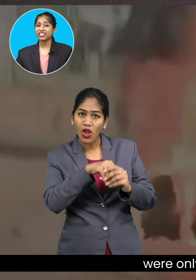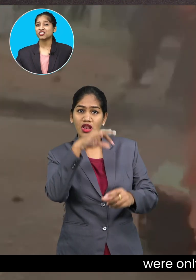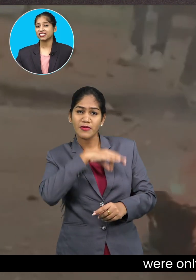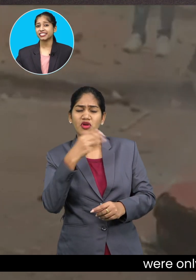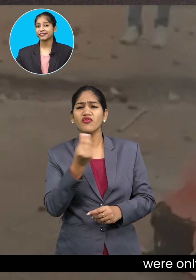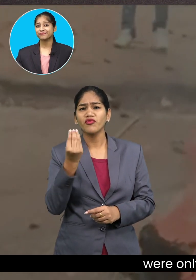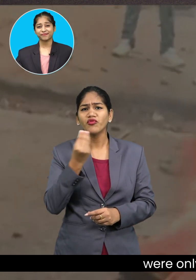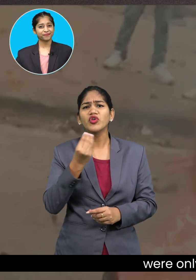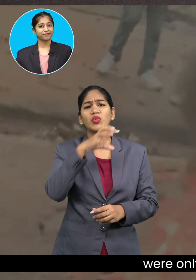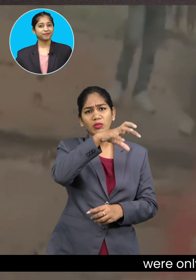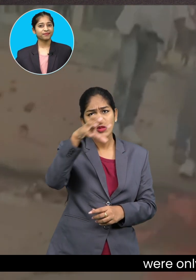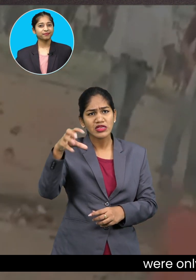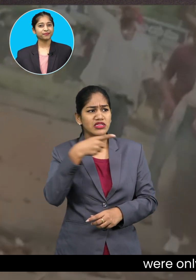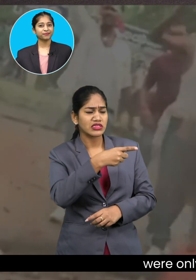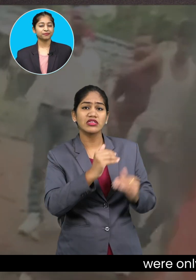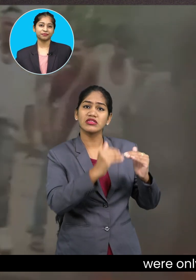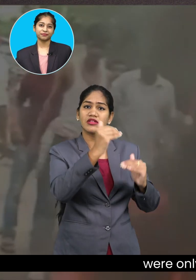few regions.